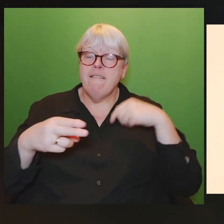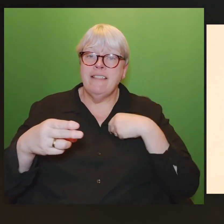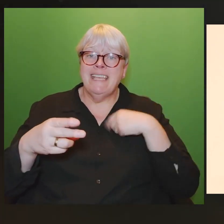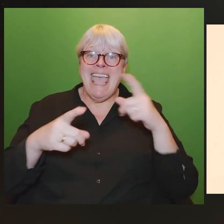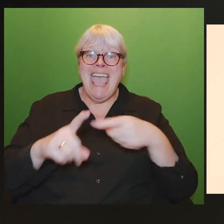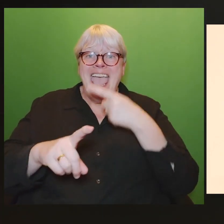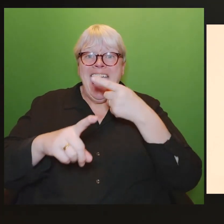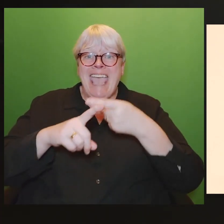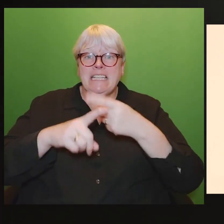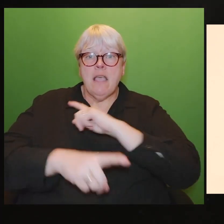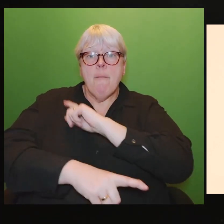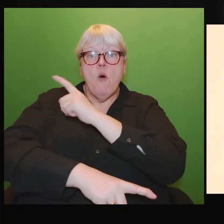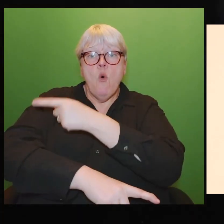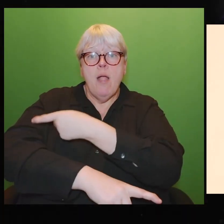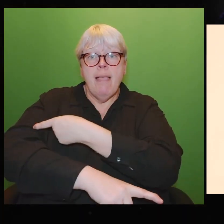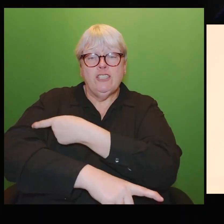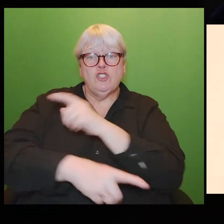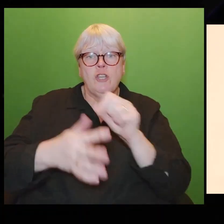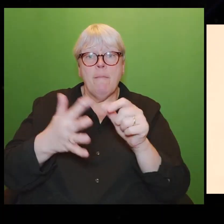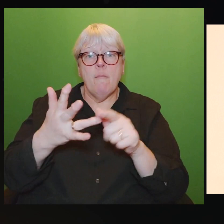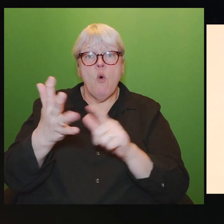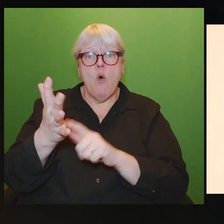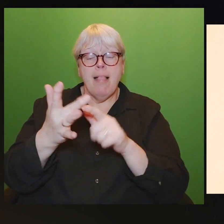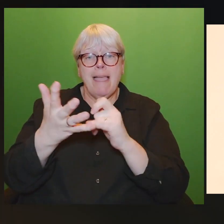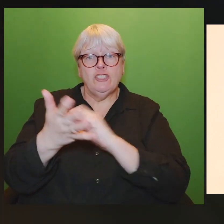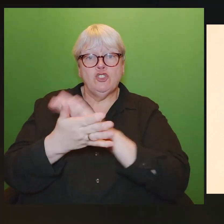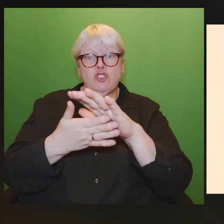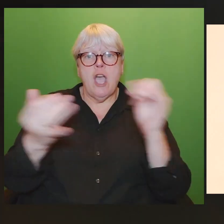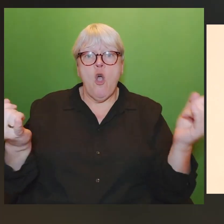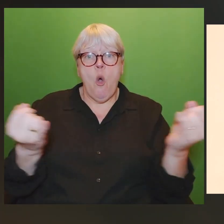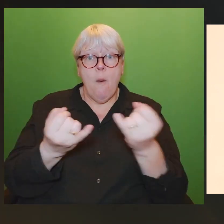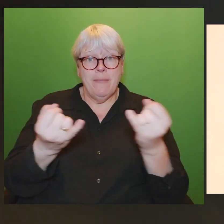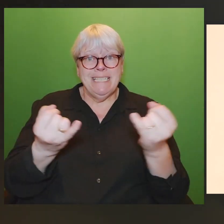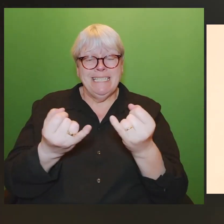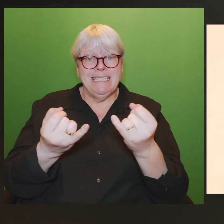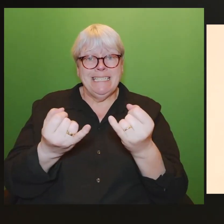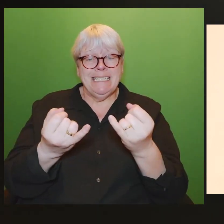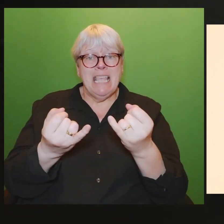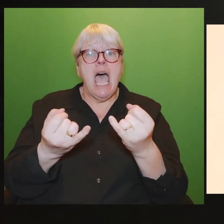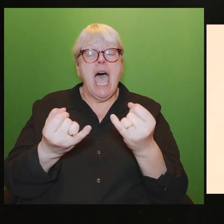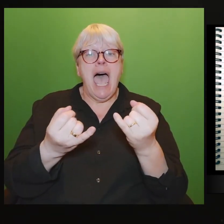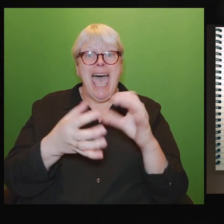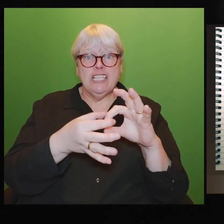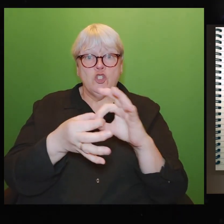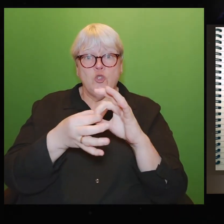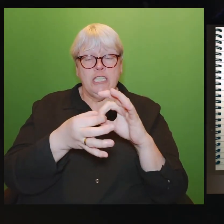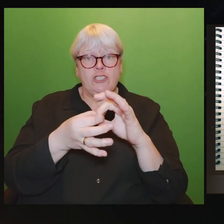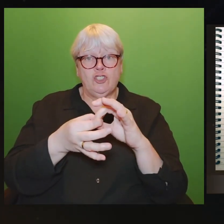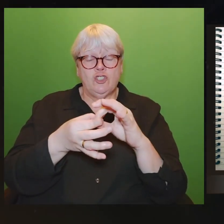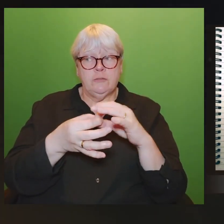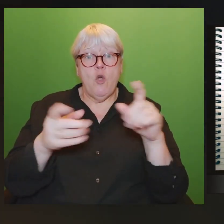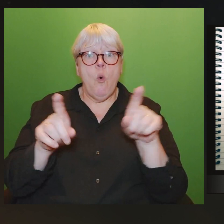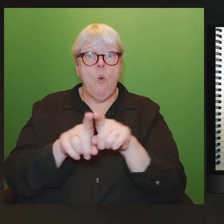had been so much trauma and turmoil. So I gave my children breakfast, and then I